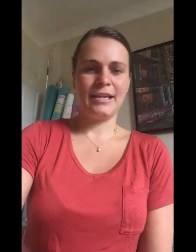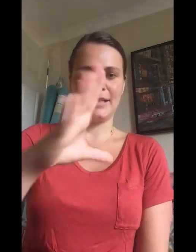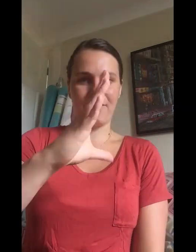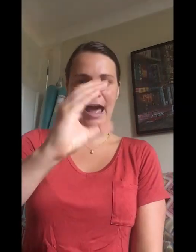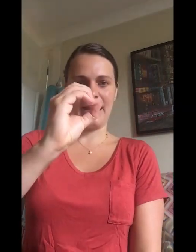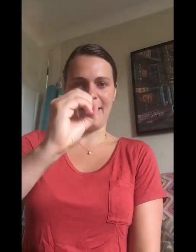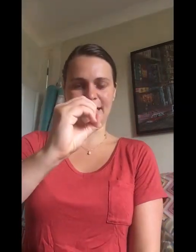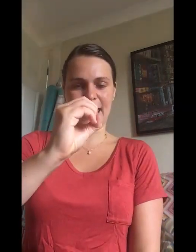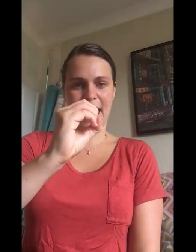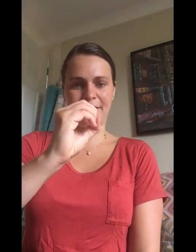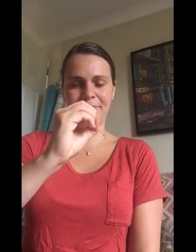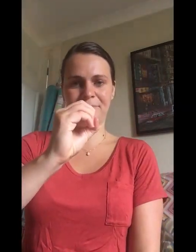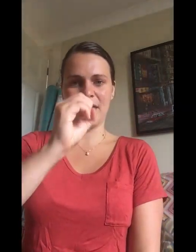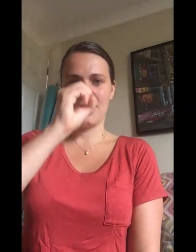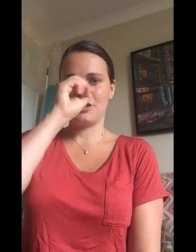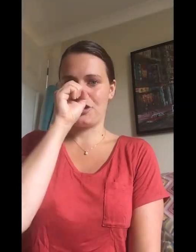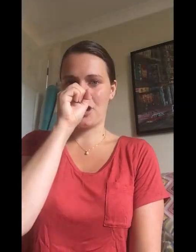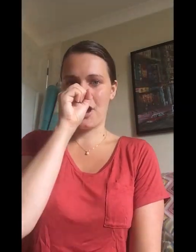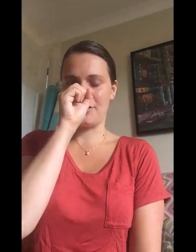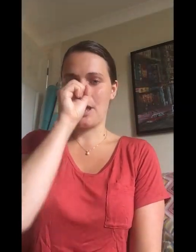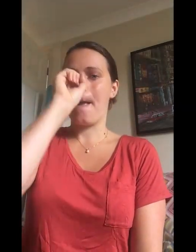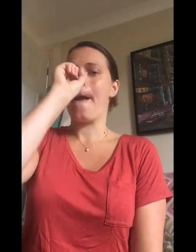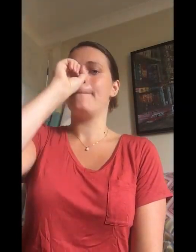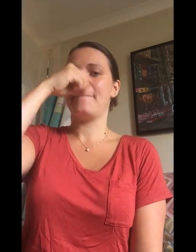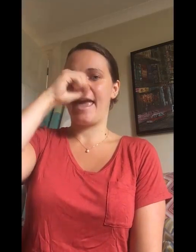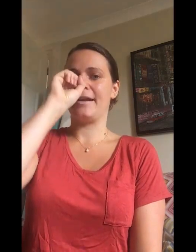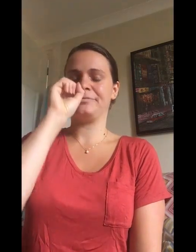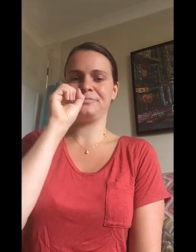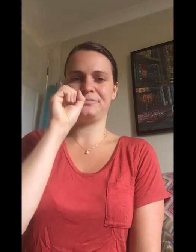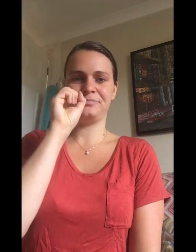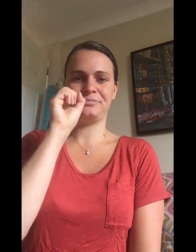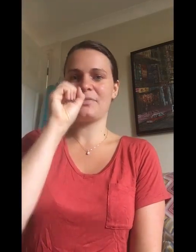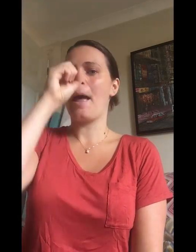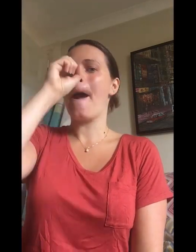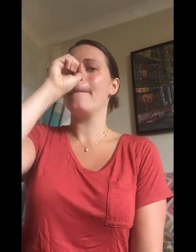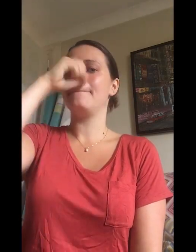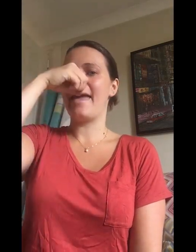So hand like this again. To your nose. Pig. Pig.